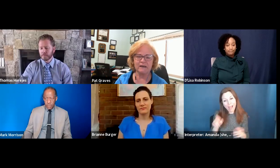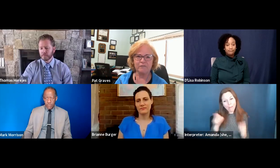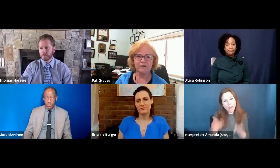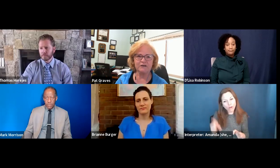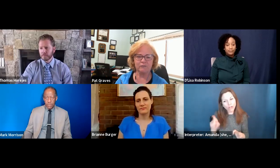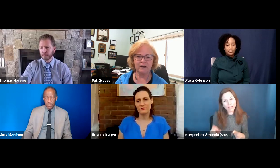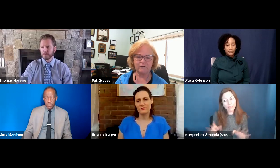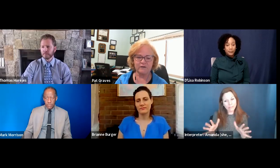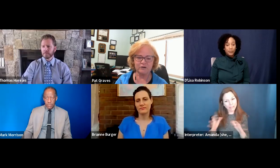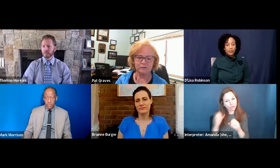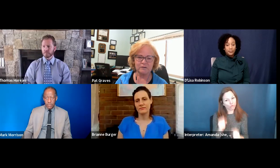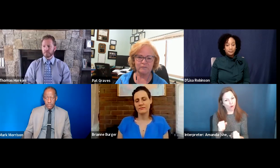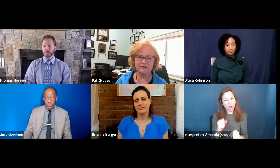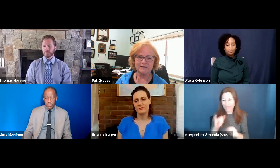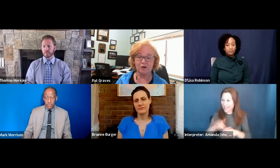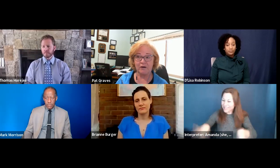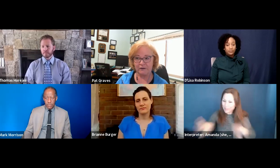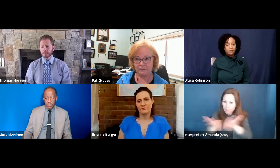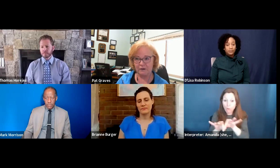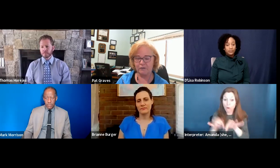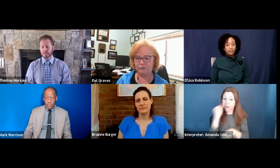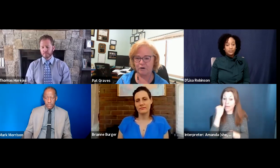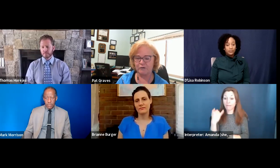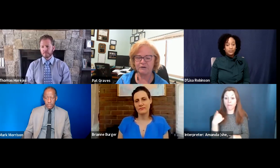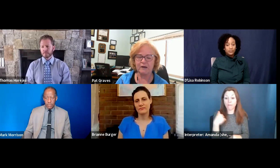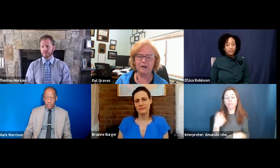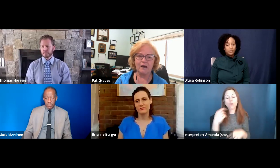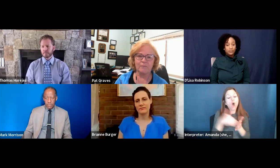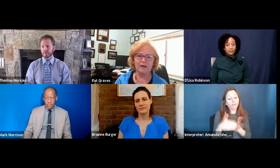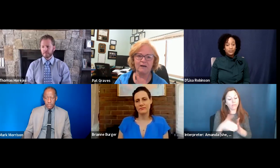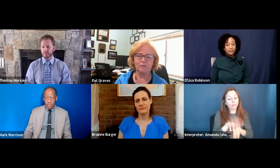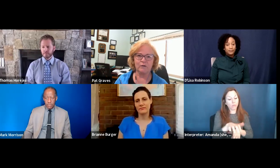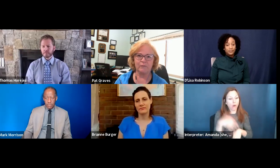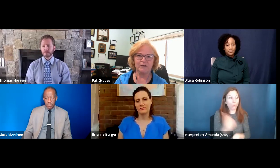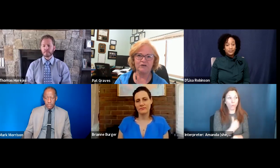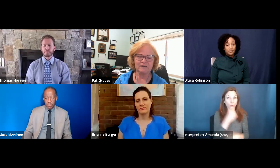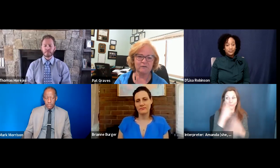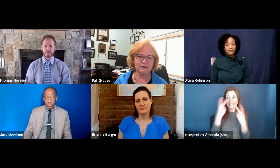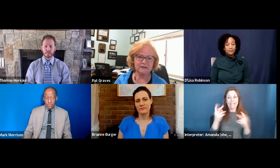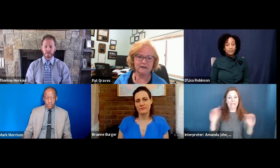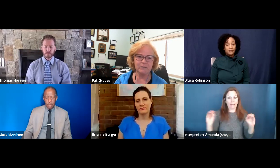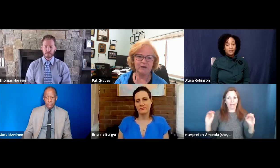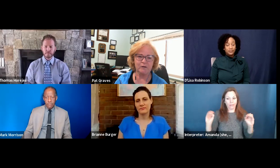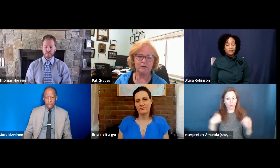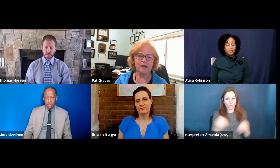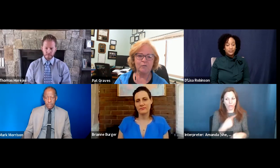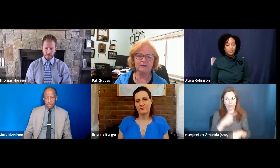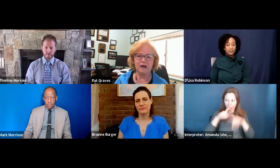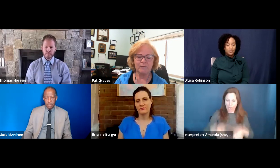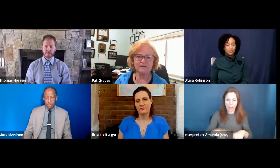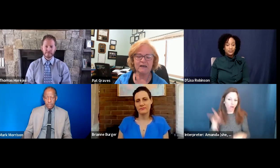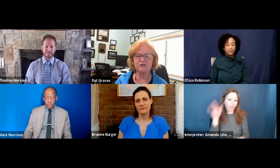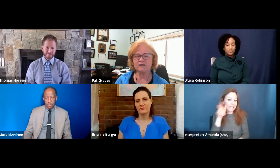because if we don't have a visual, which is often for CART, And we just are listening to people.